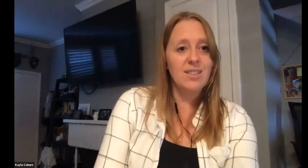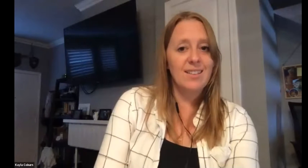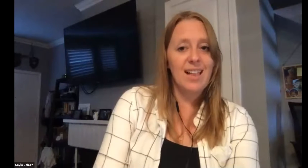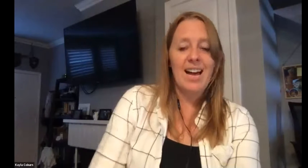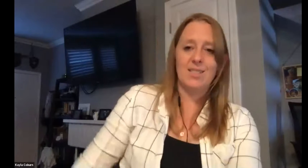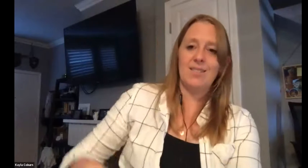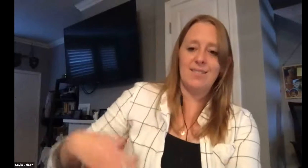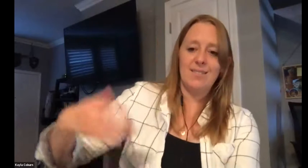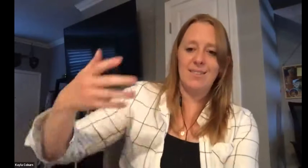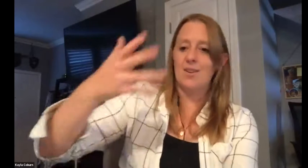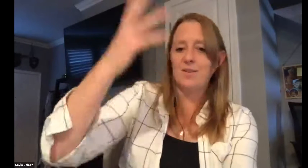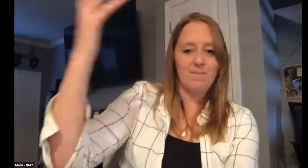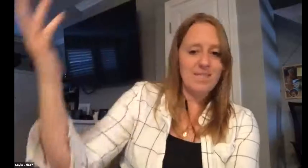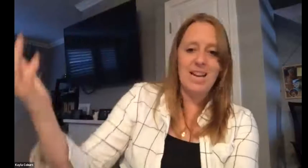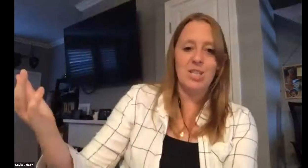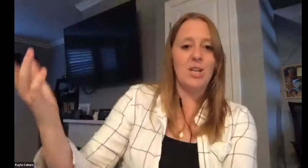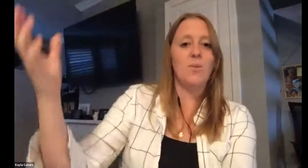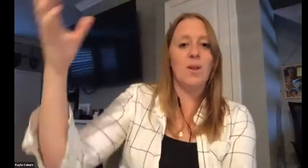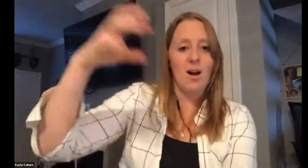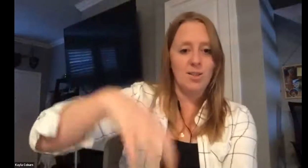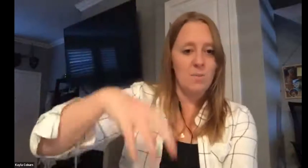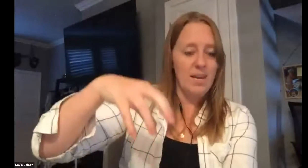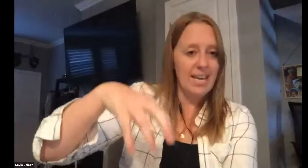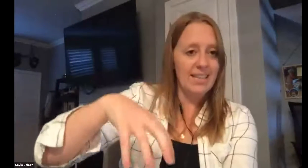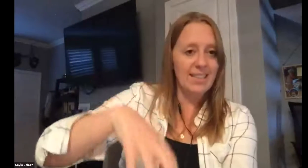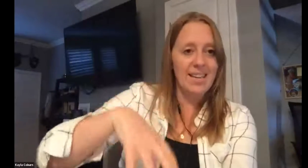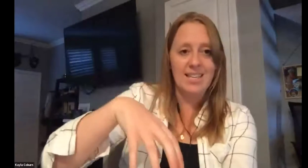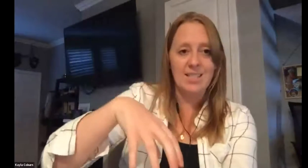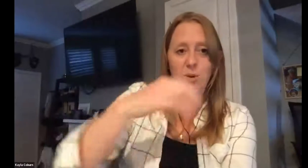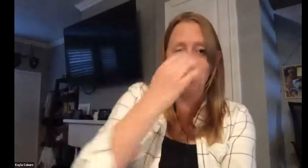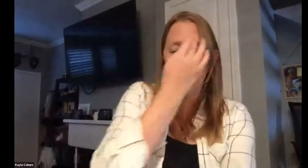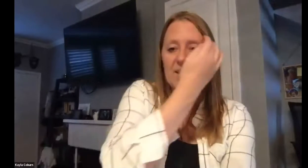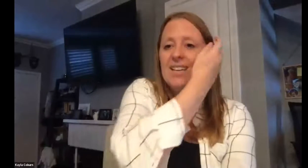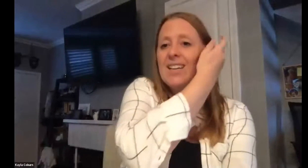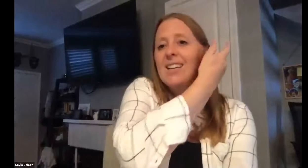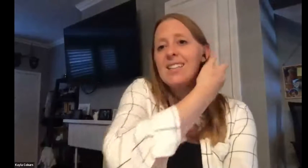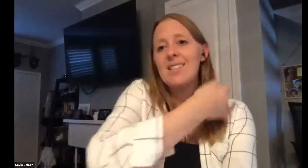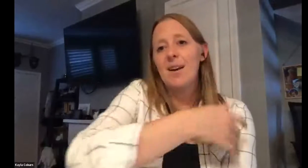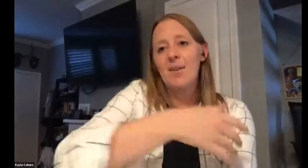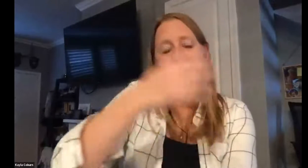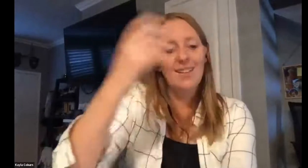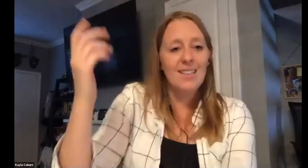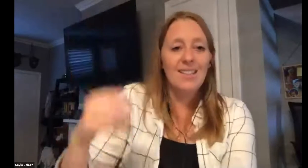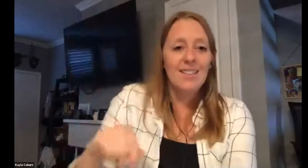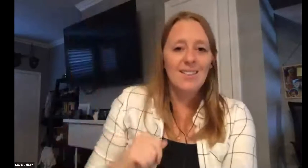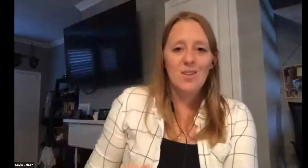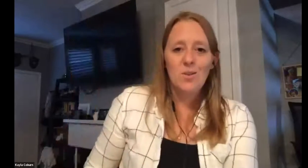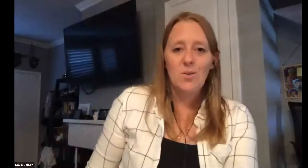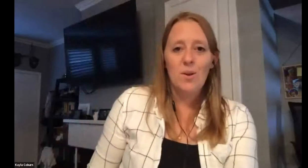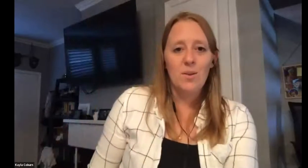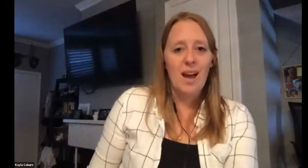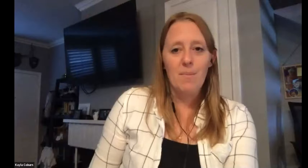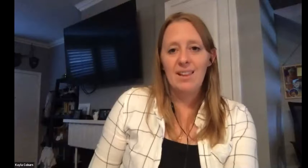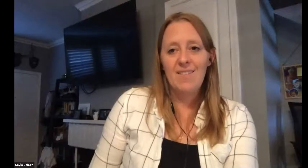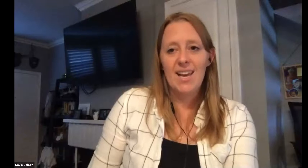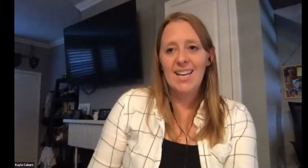Spanish class or session will also be in this room. So